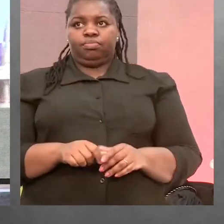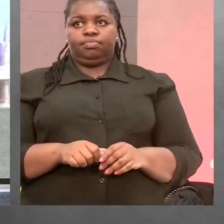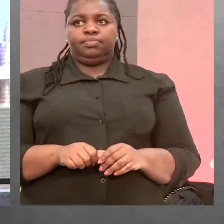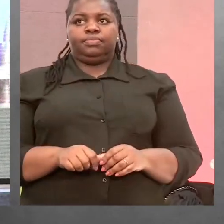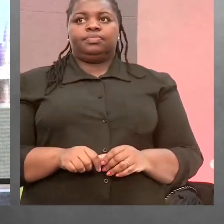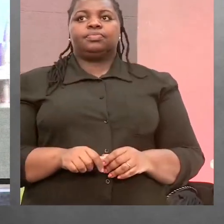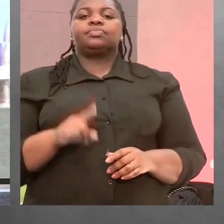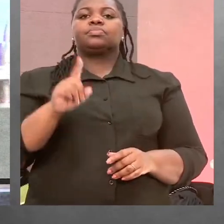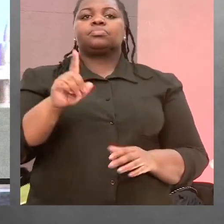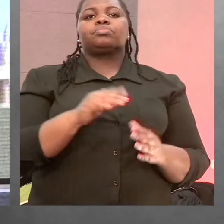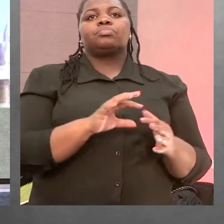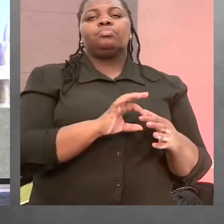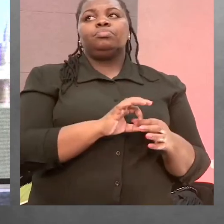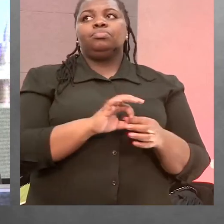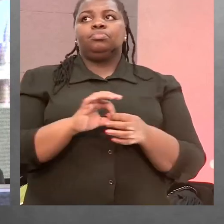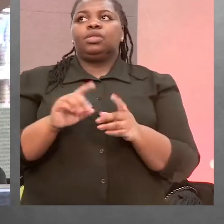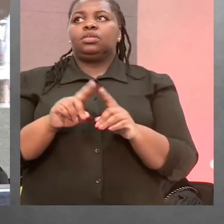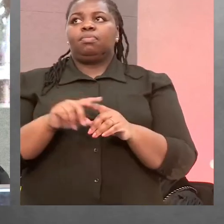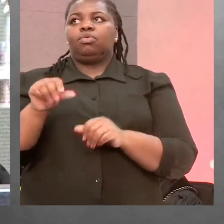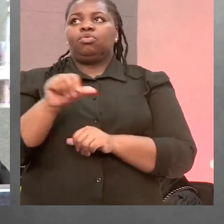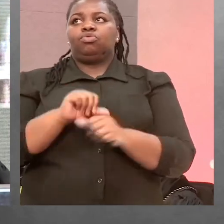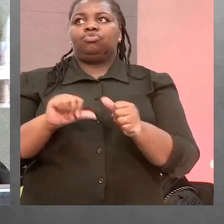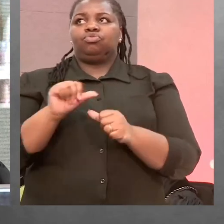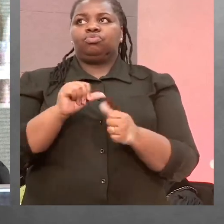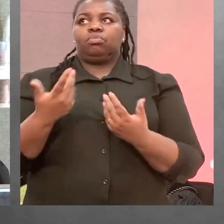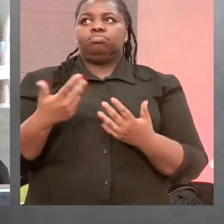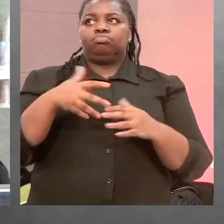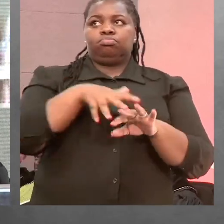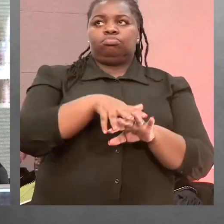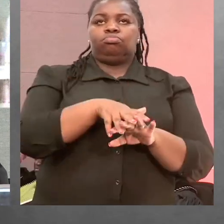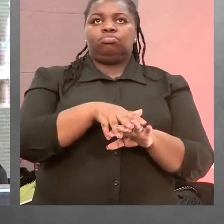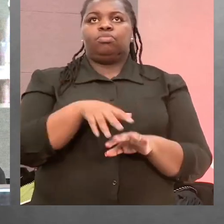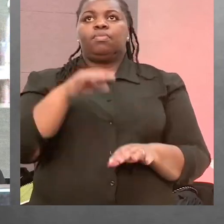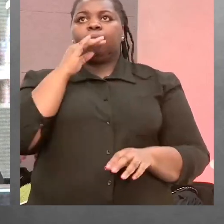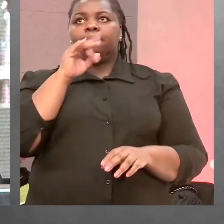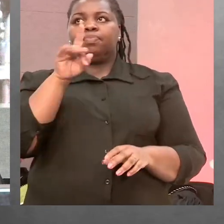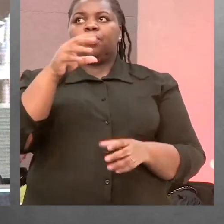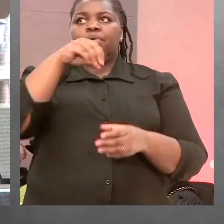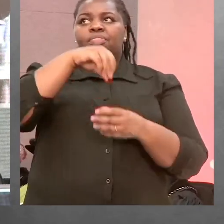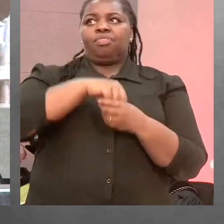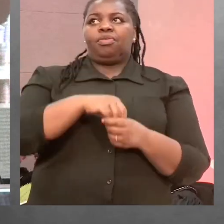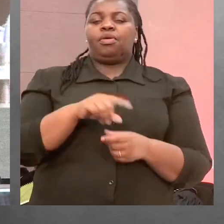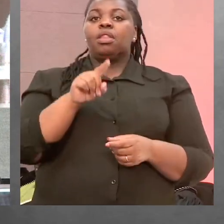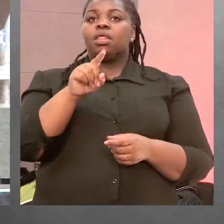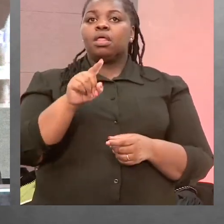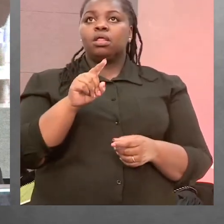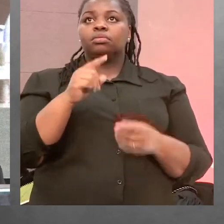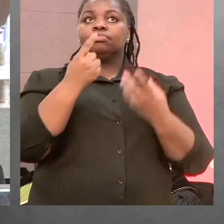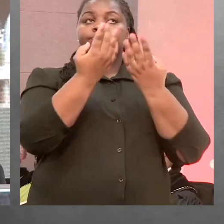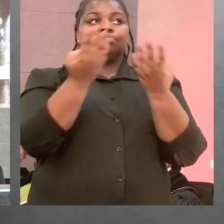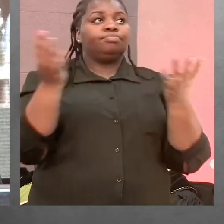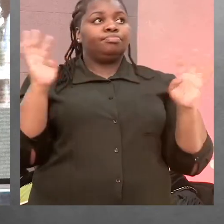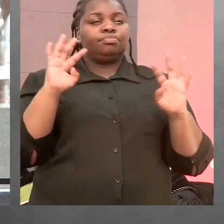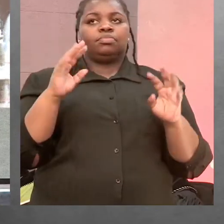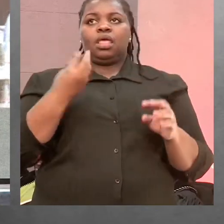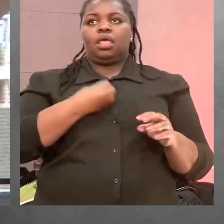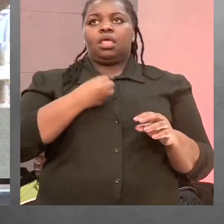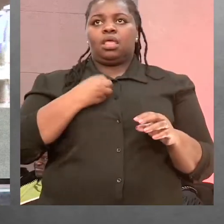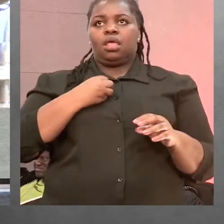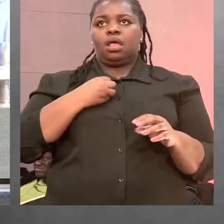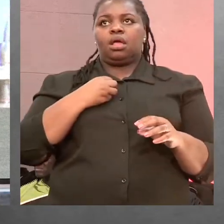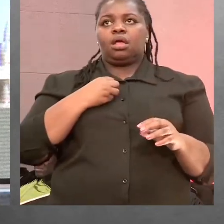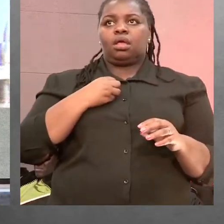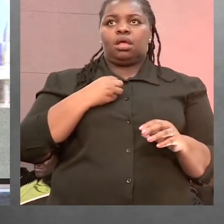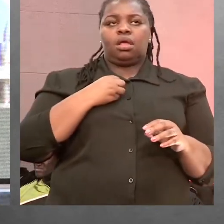that enlightened and societal transformation. It is within these hallowed walls that young minds are